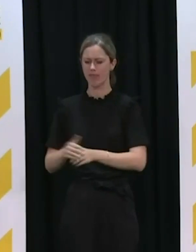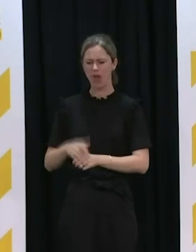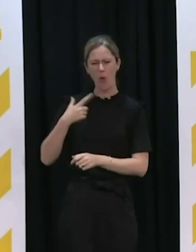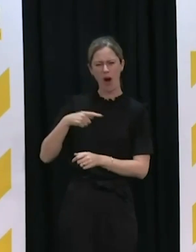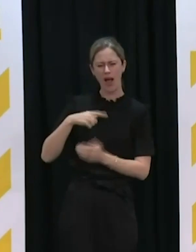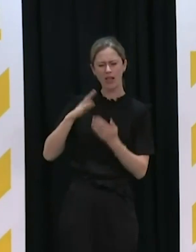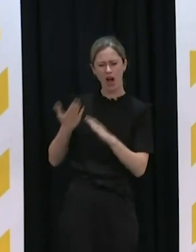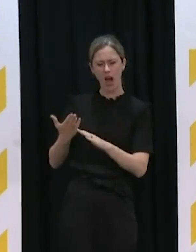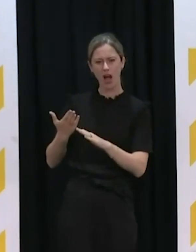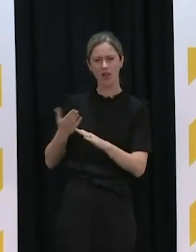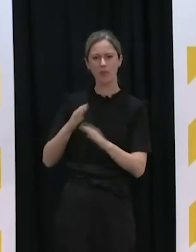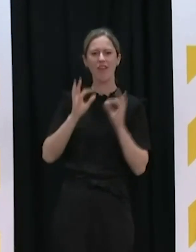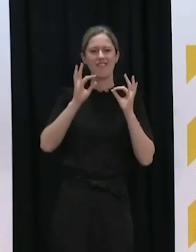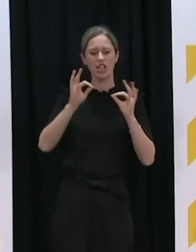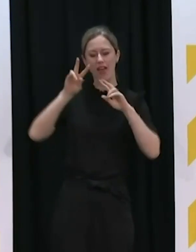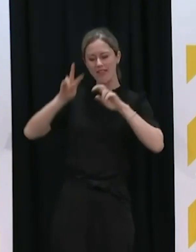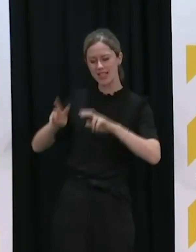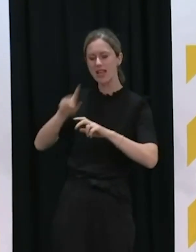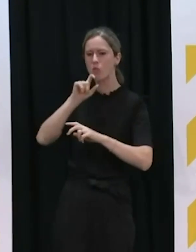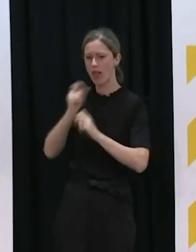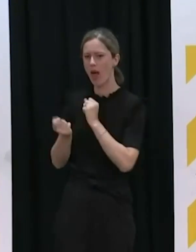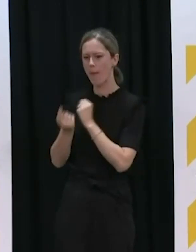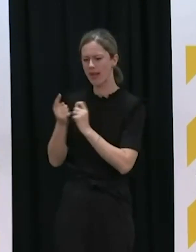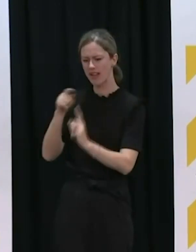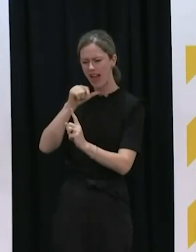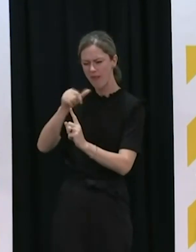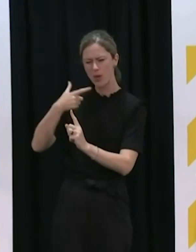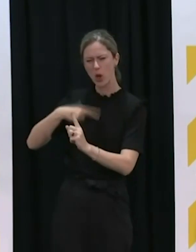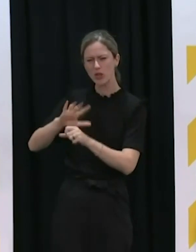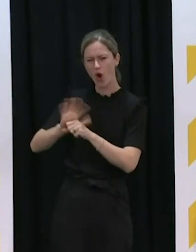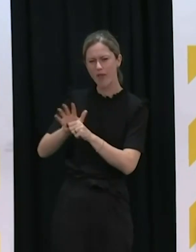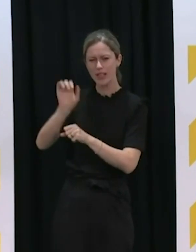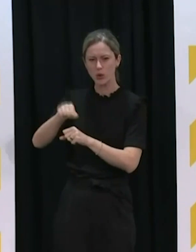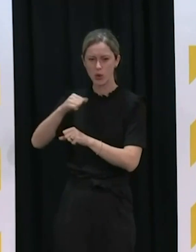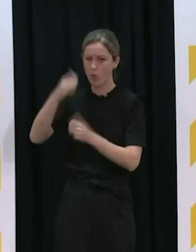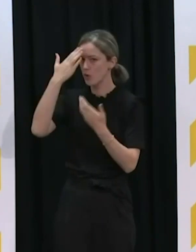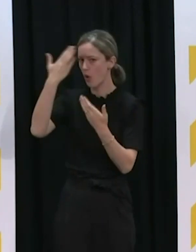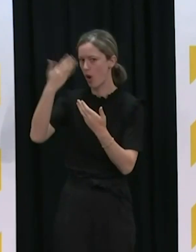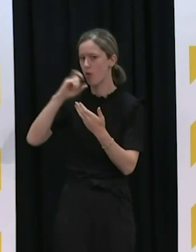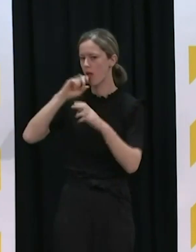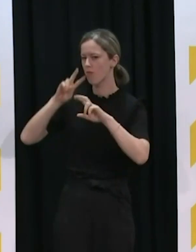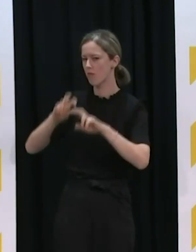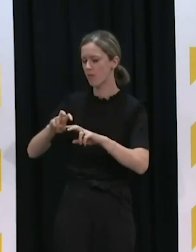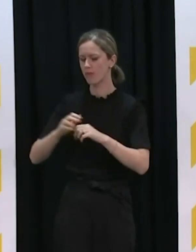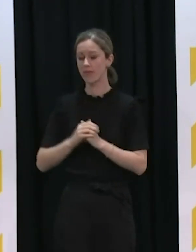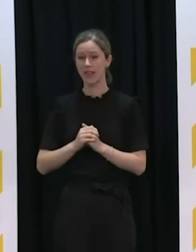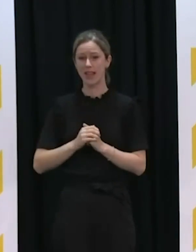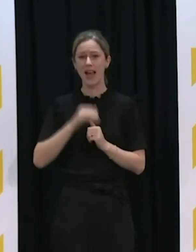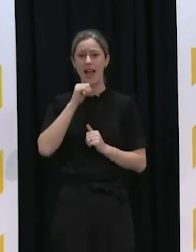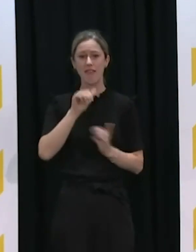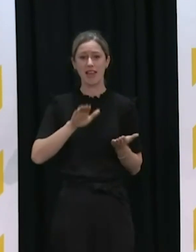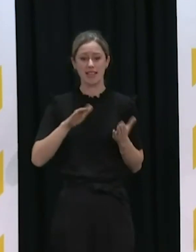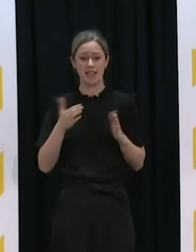death will be looked into by the coroner, including whether it was COVID-related. Any deaths that could